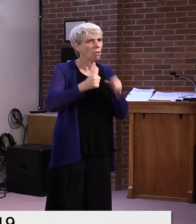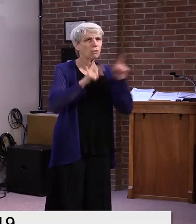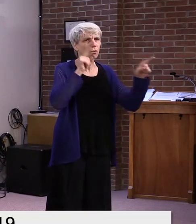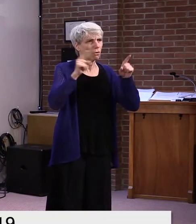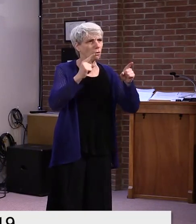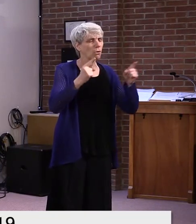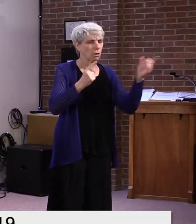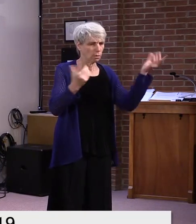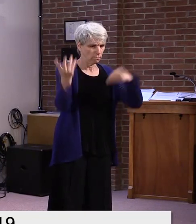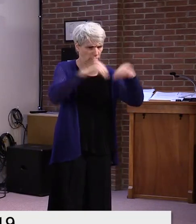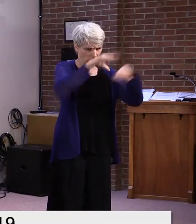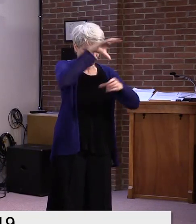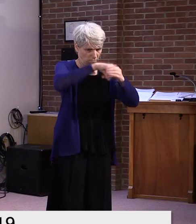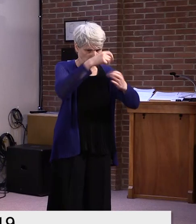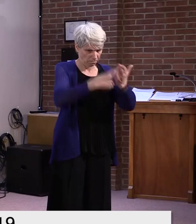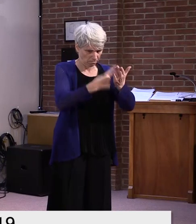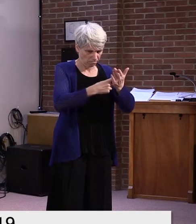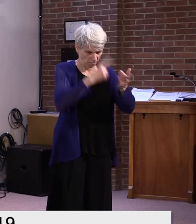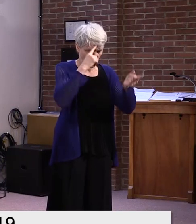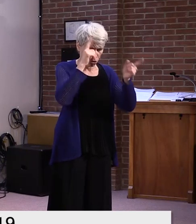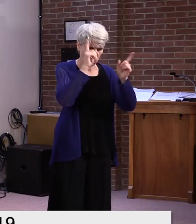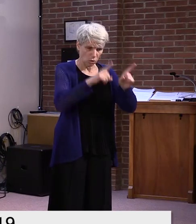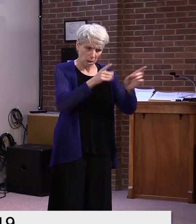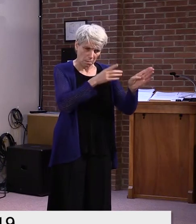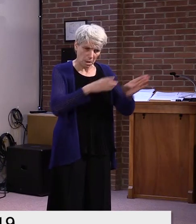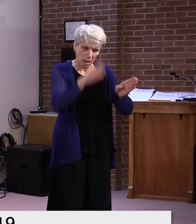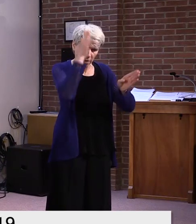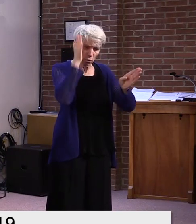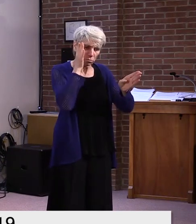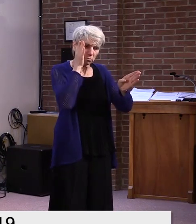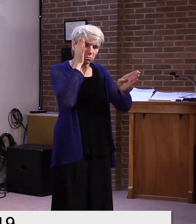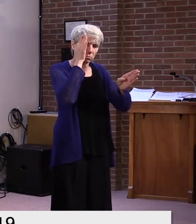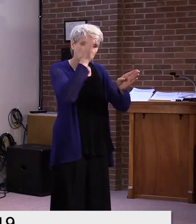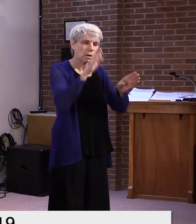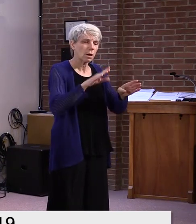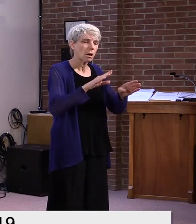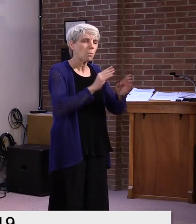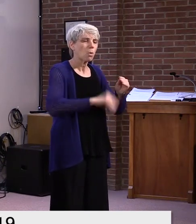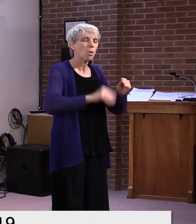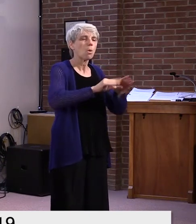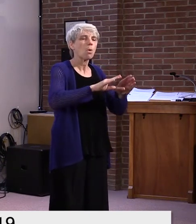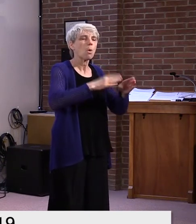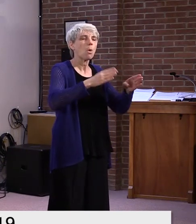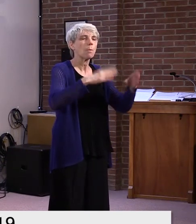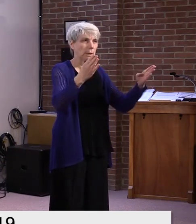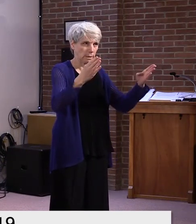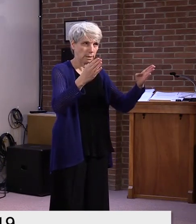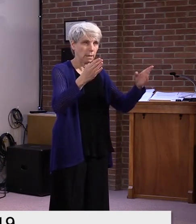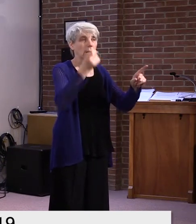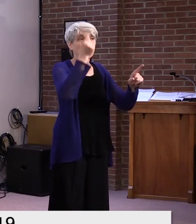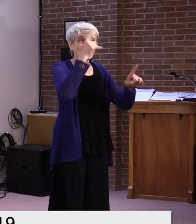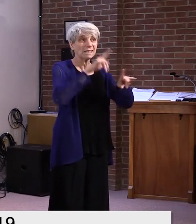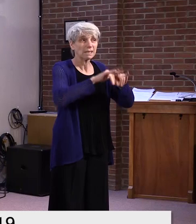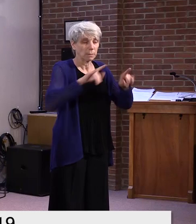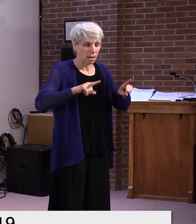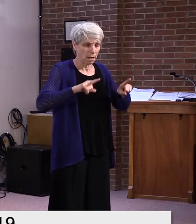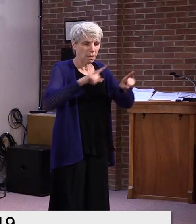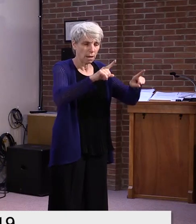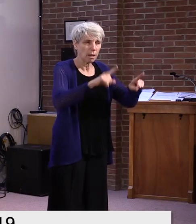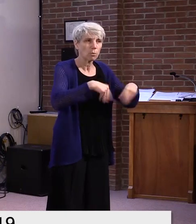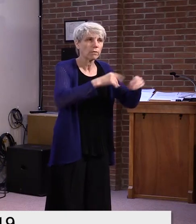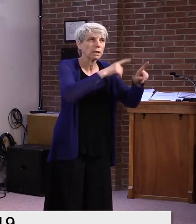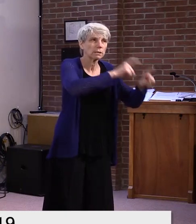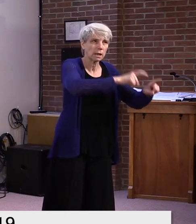plan for phase reopening of Vermont's long-term care facilities. In addition to testing standards that are in